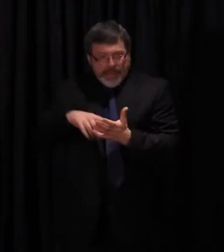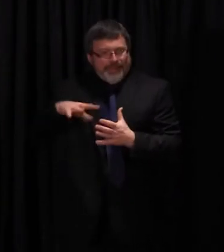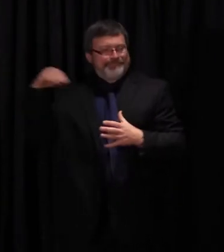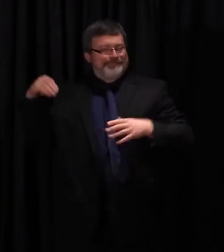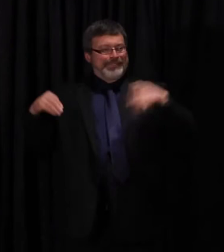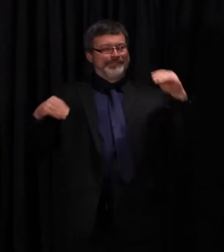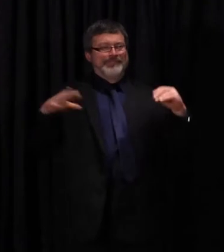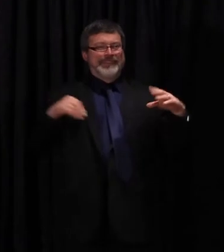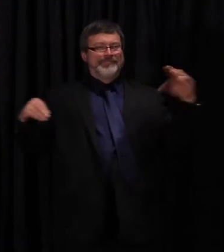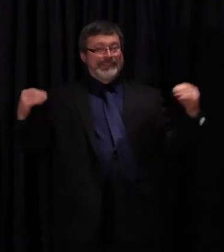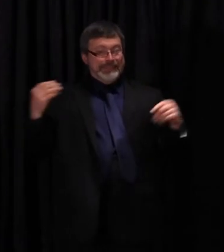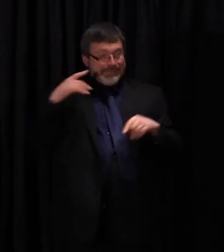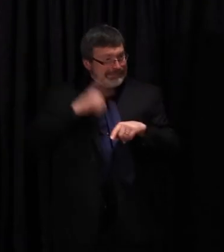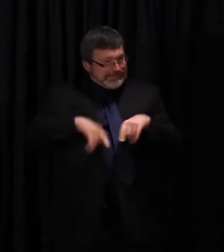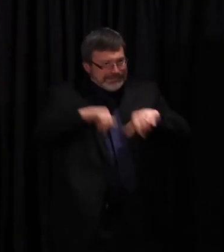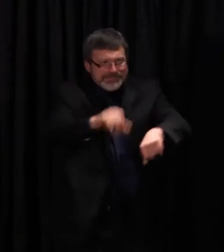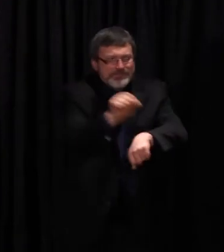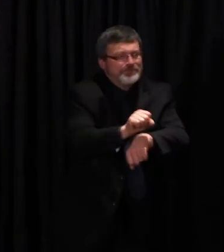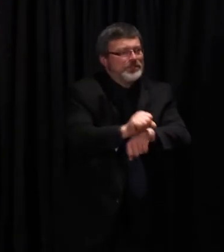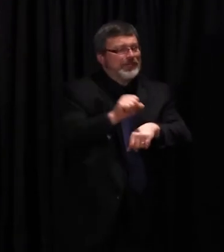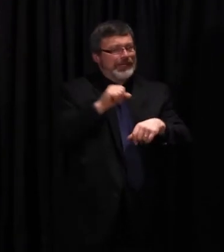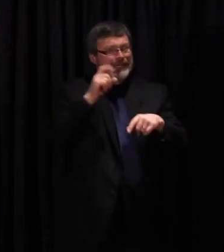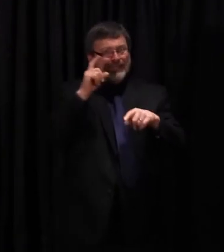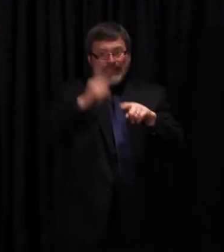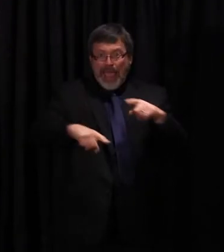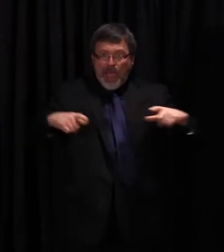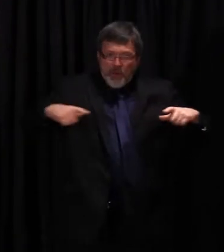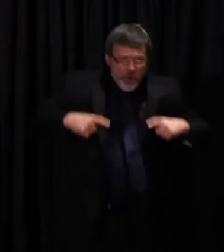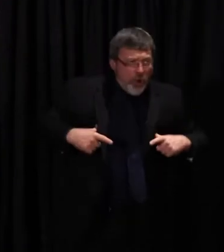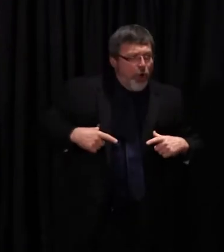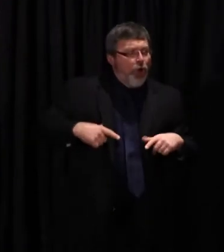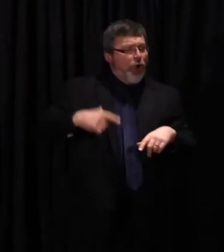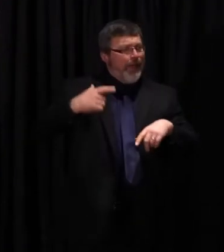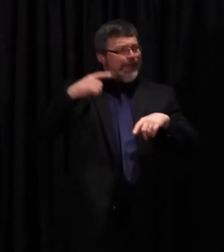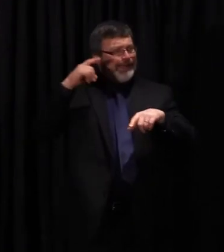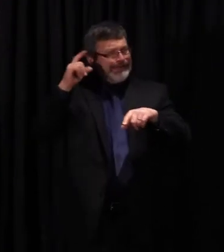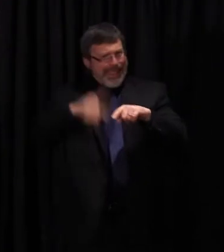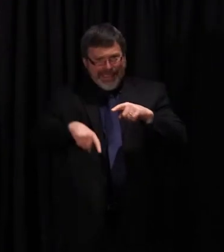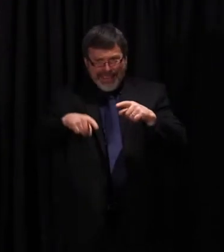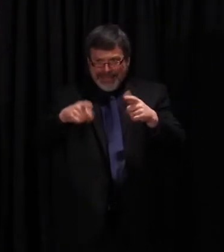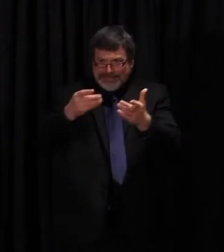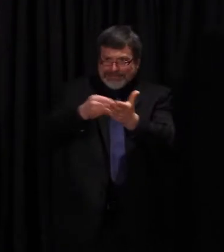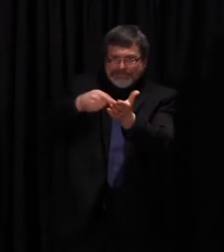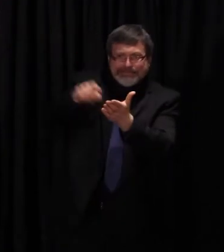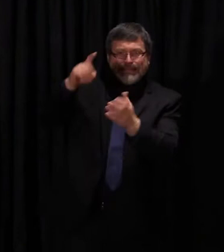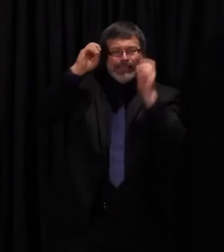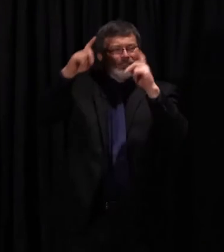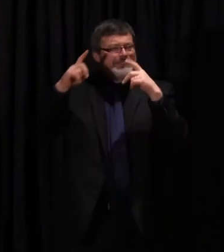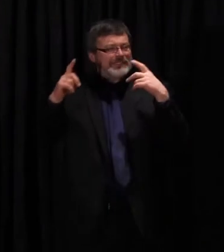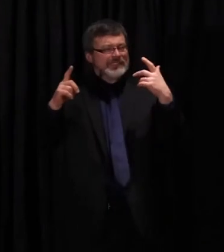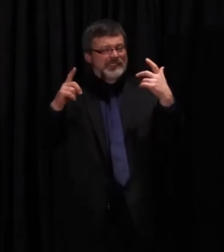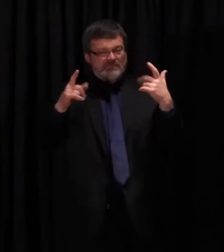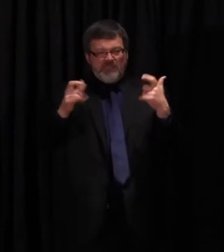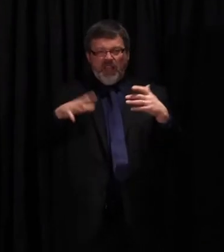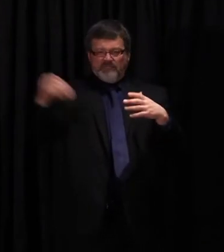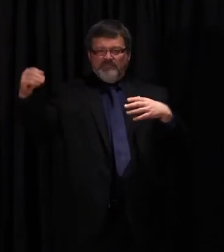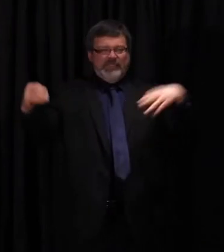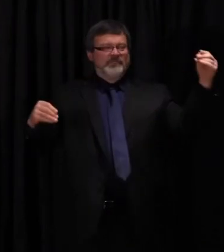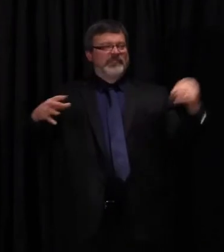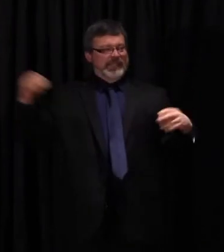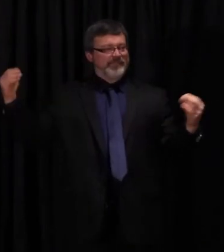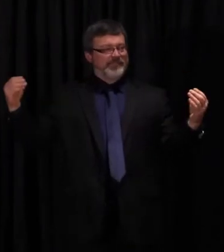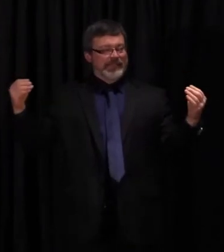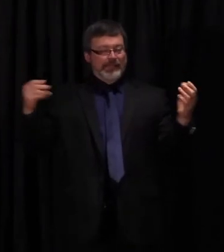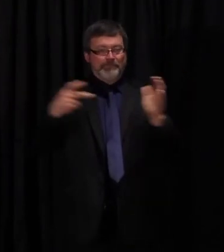taxes and utility rates to healthcare and education costs falls on fewer and fewer of us, making